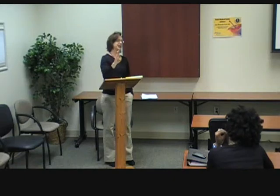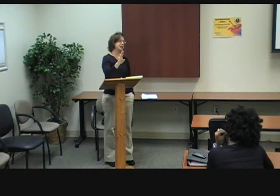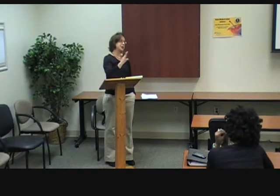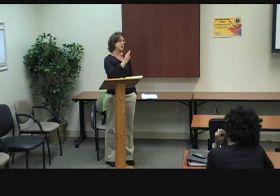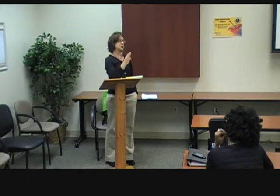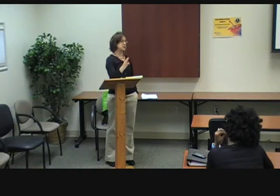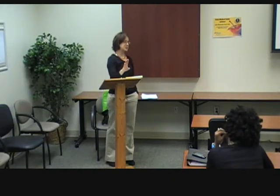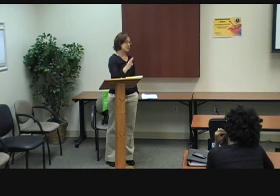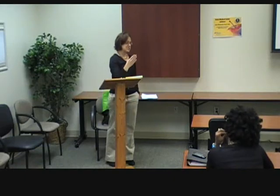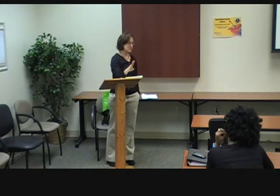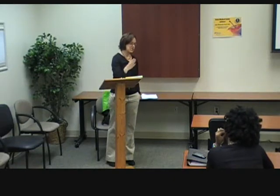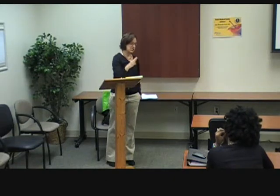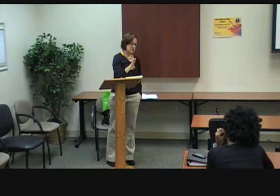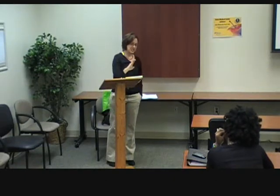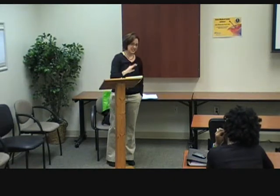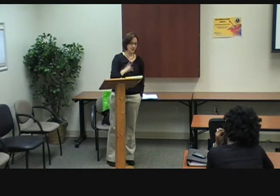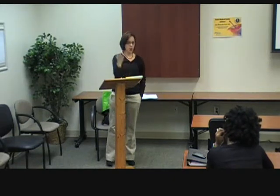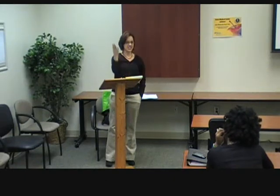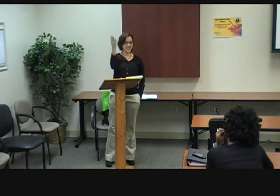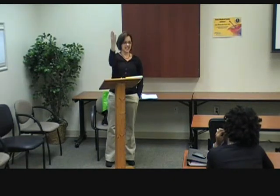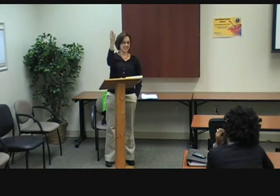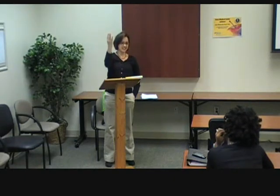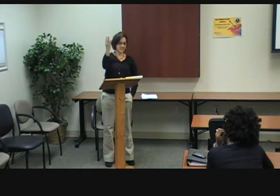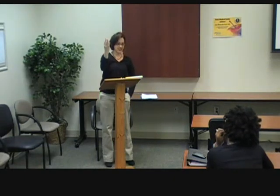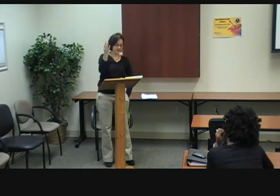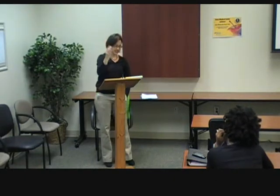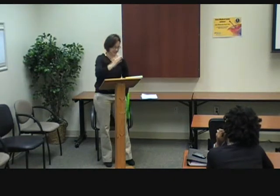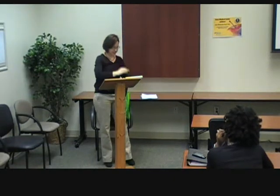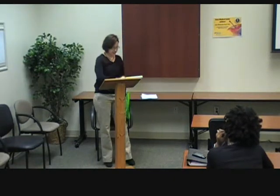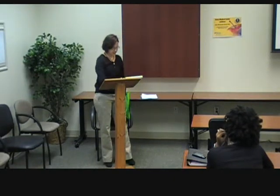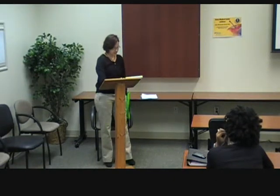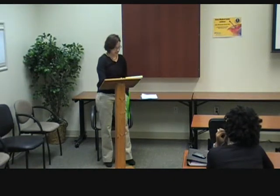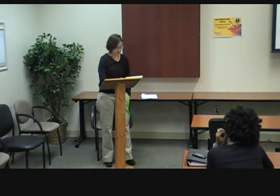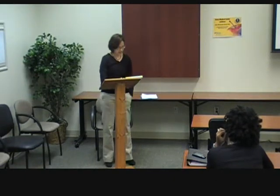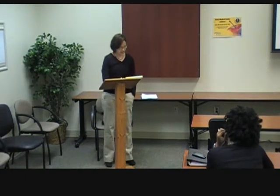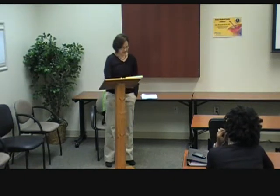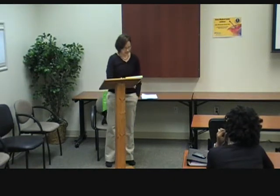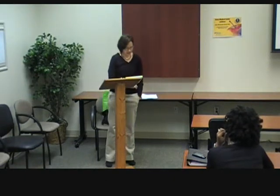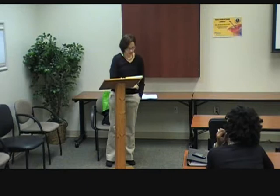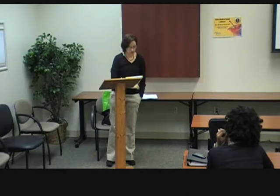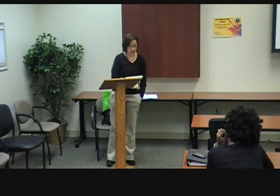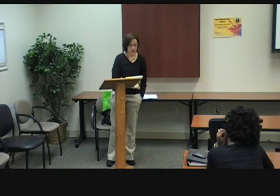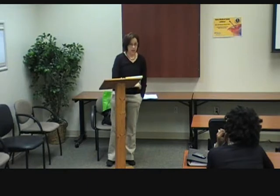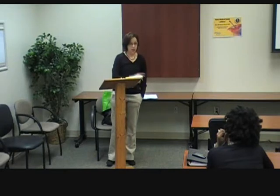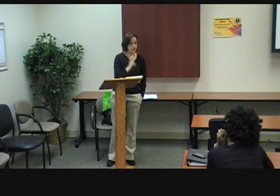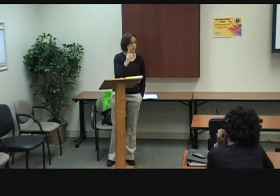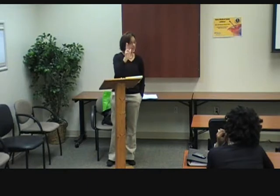Oh. Of course it is. Yeah. Number